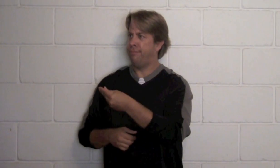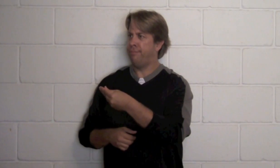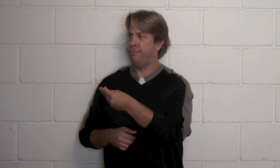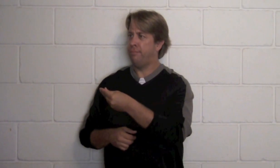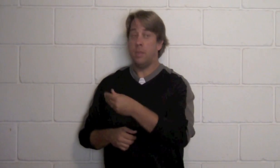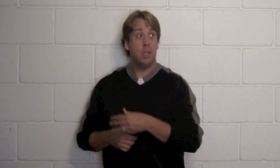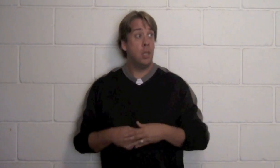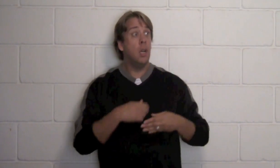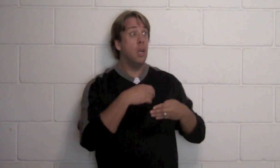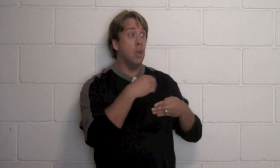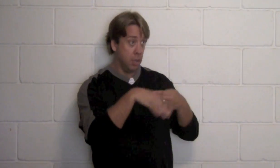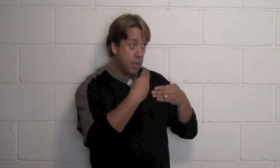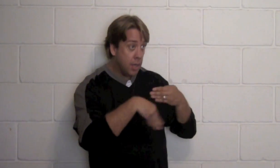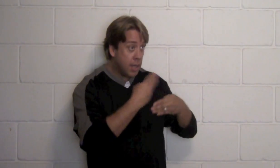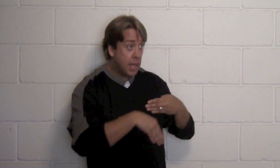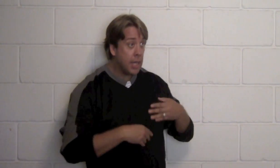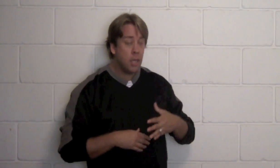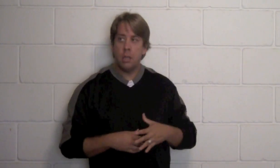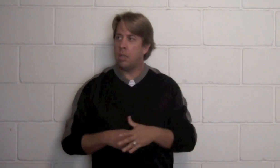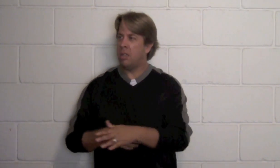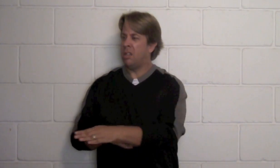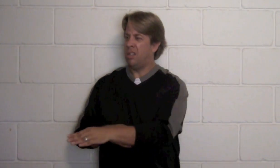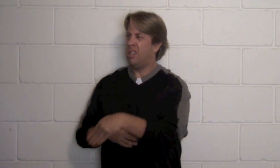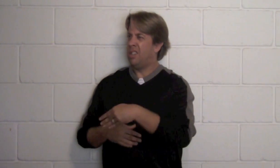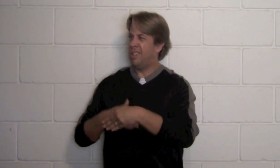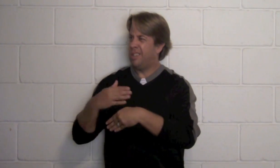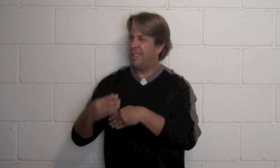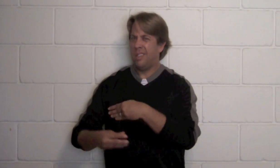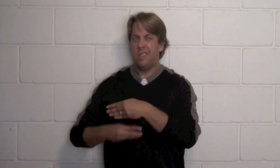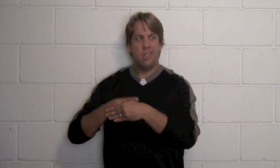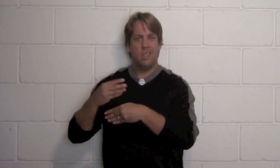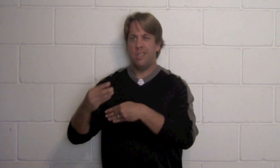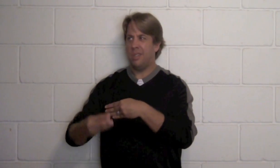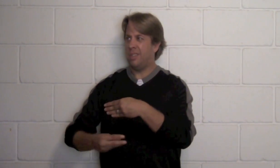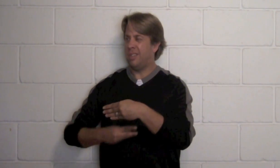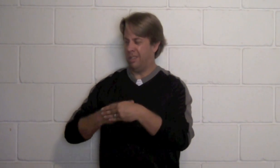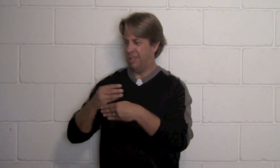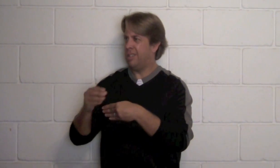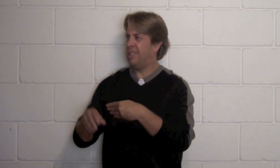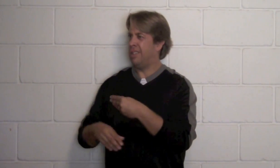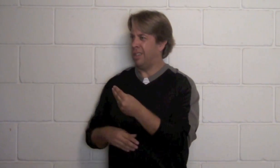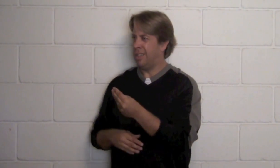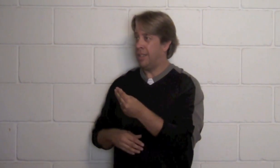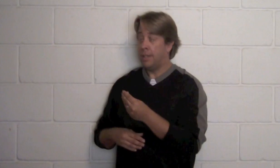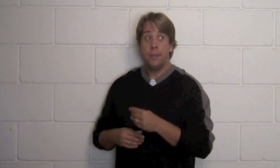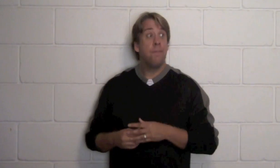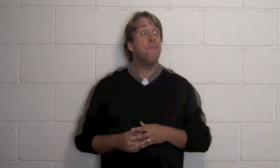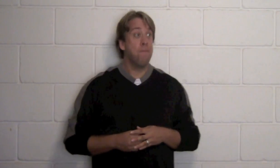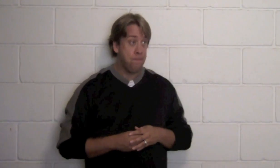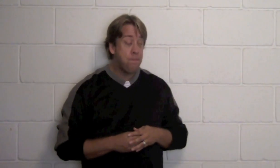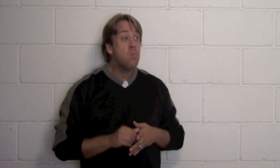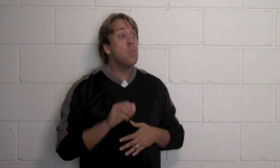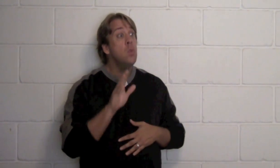"Okay. Now wrap it around your hand." "Wrap it around my hand?" "Perfect.